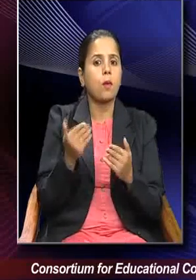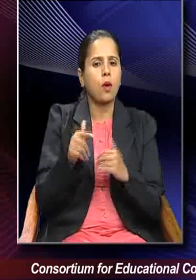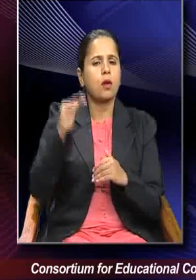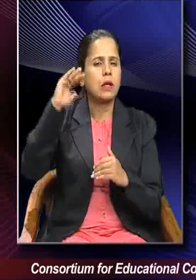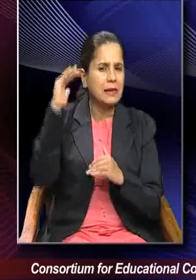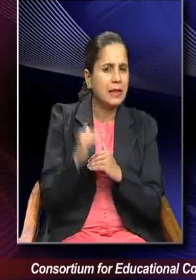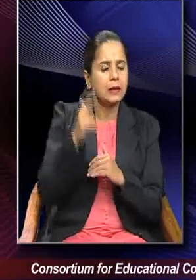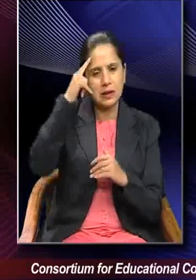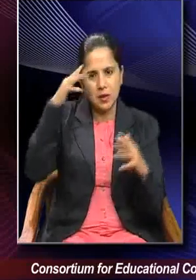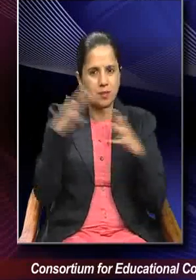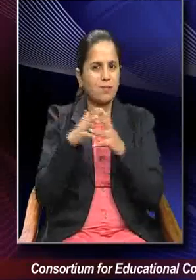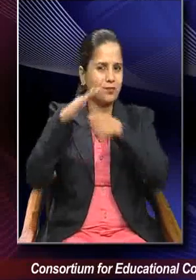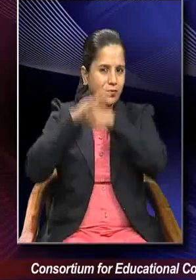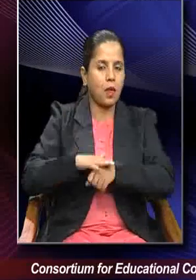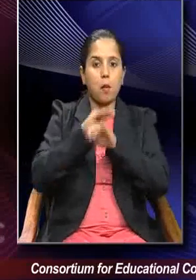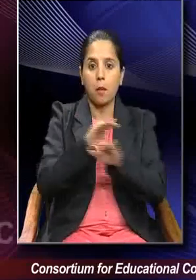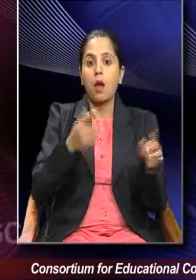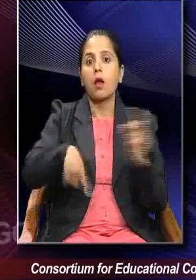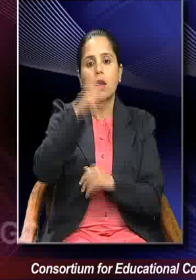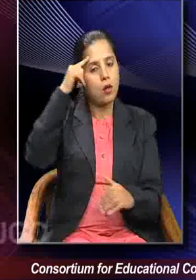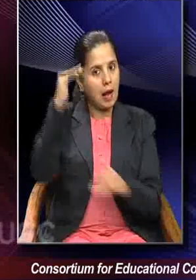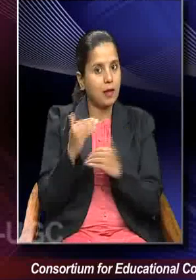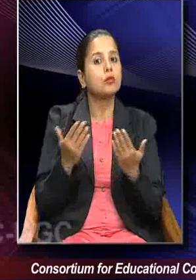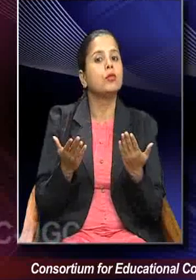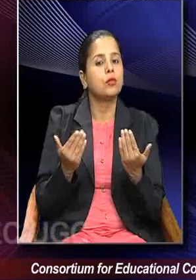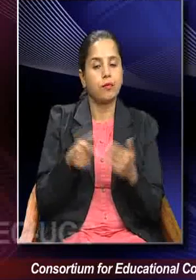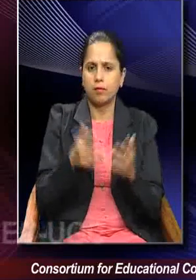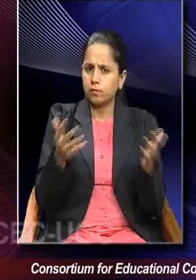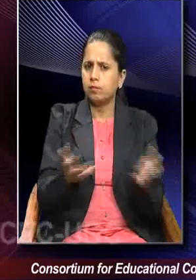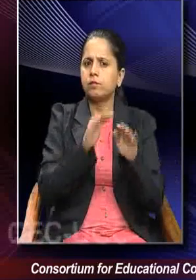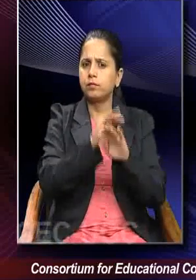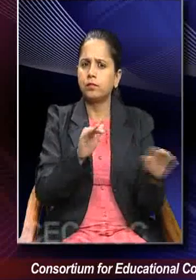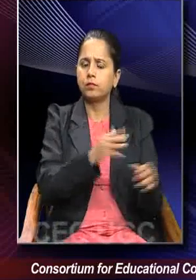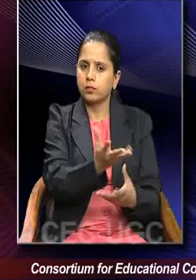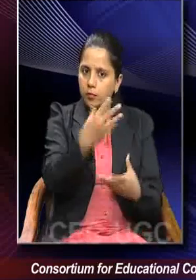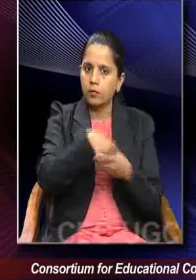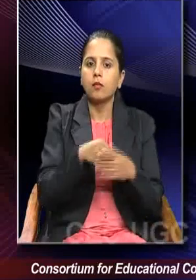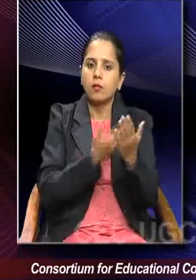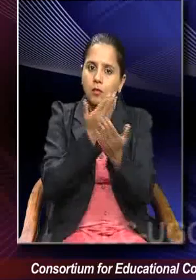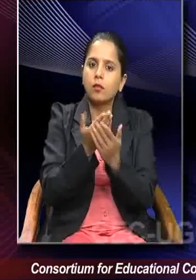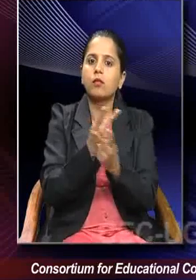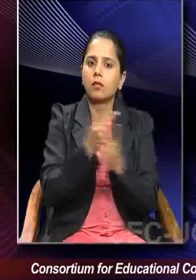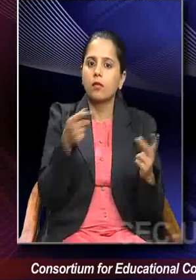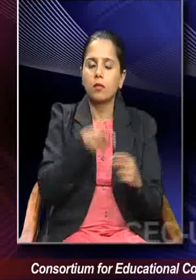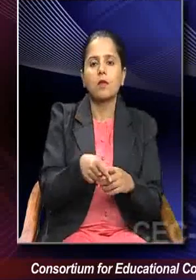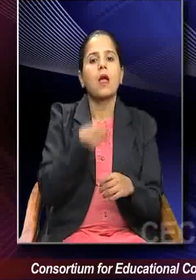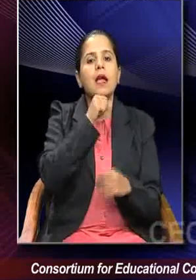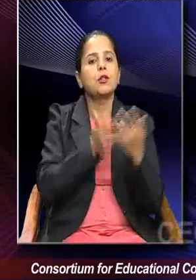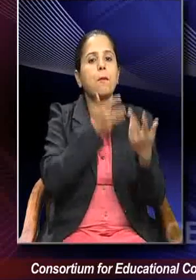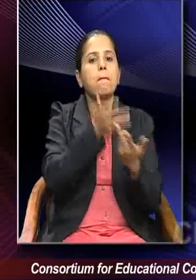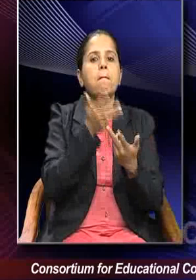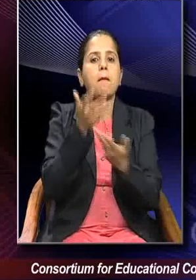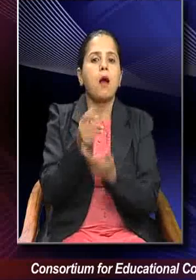the stress amongst the kids. Encourage kids to participate in